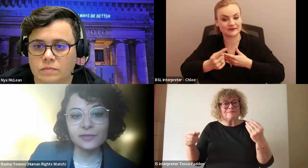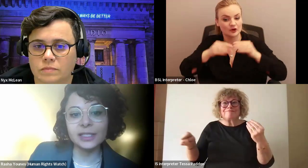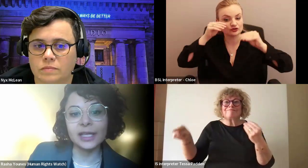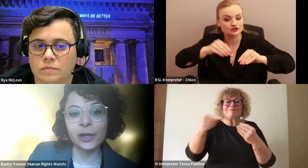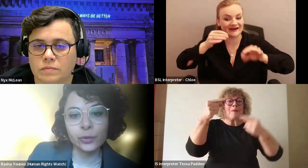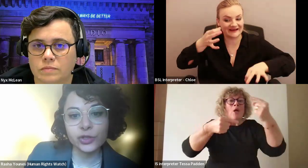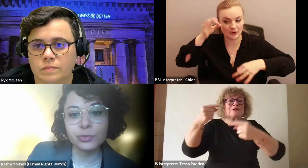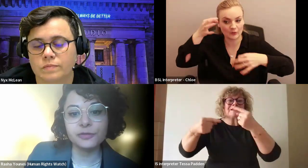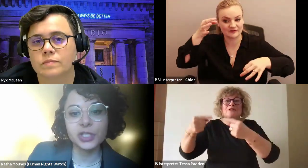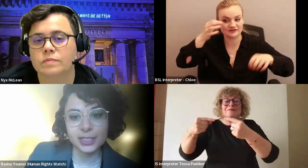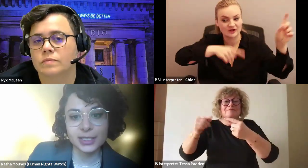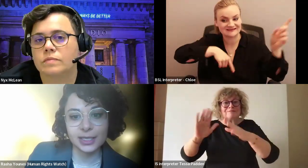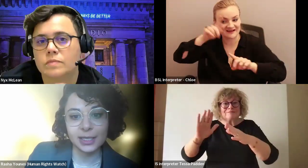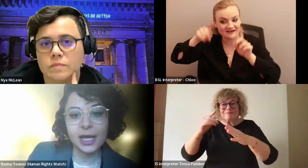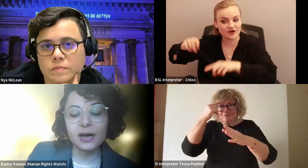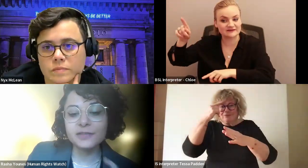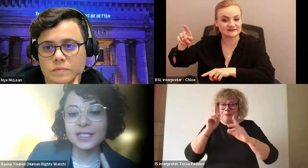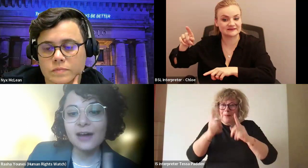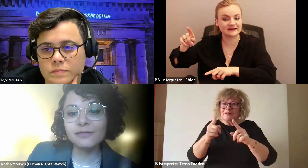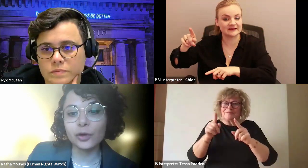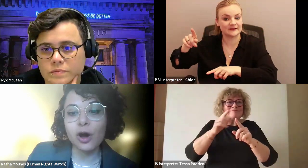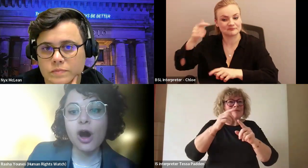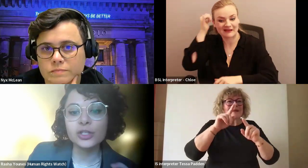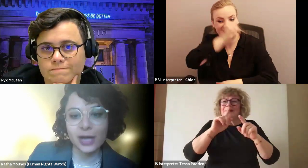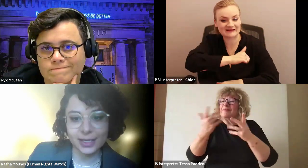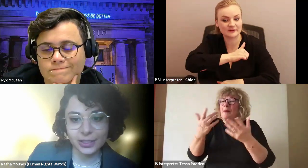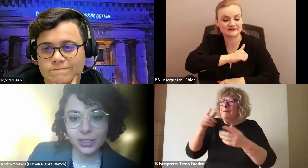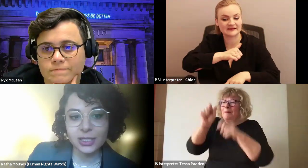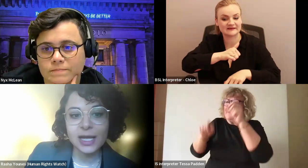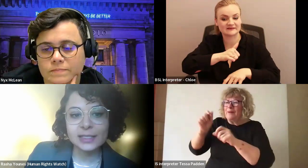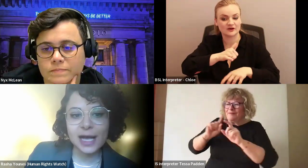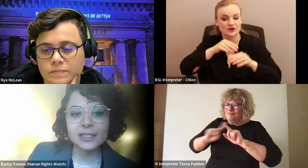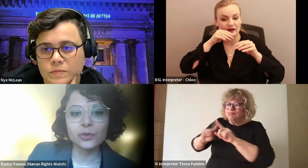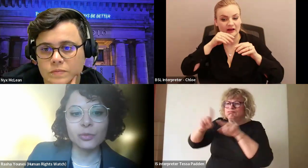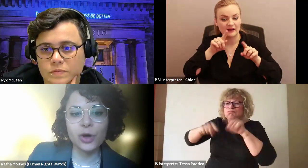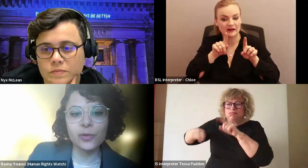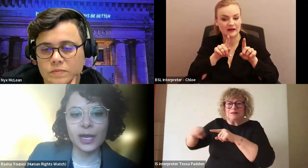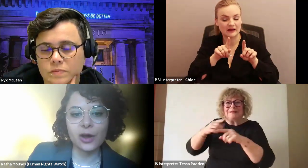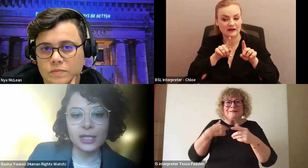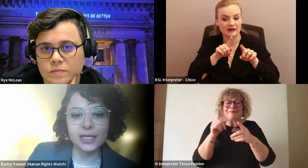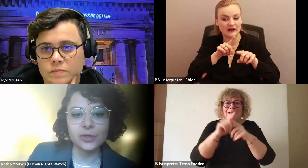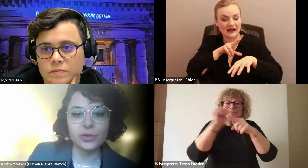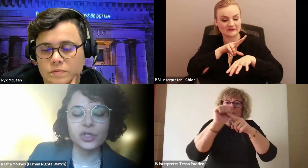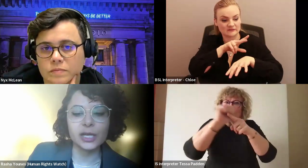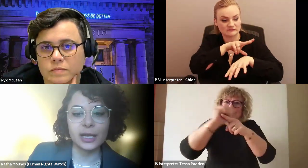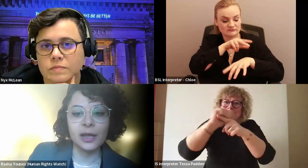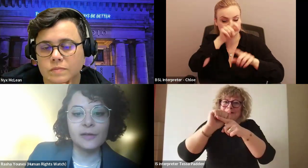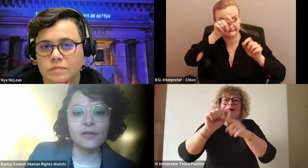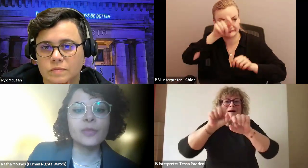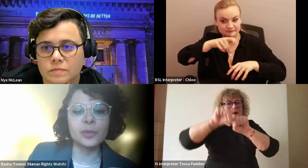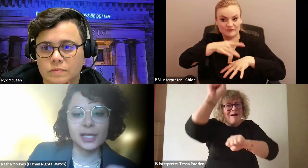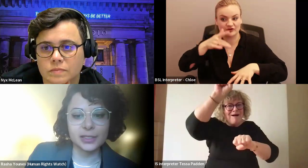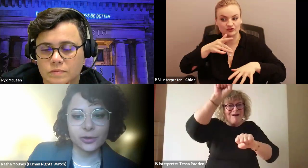and relevant language proficiency of staff or contractors tasked with moderating content